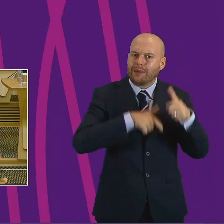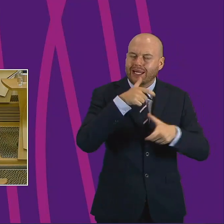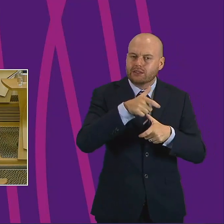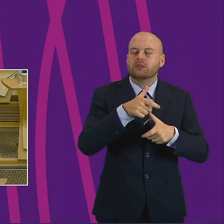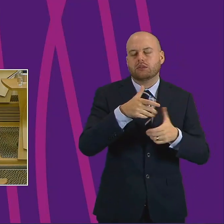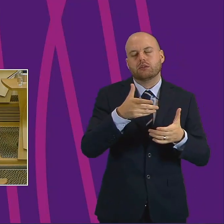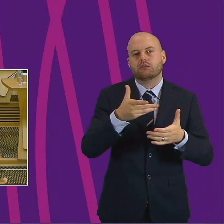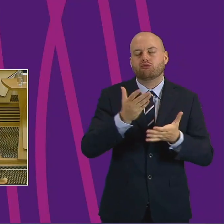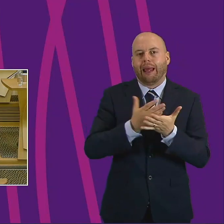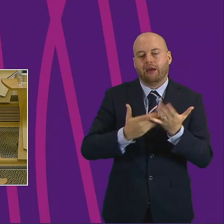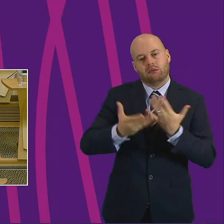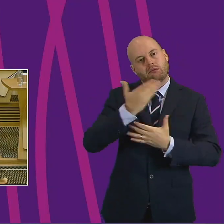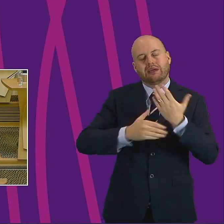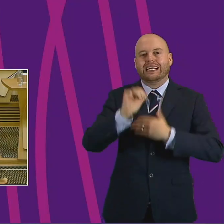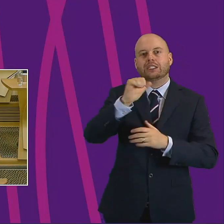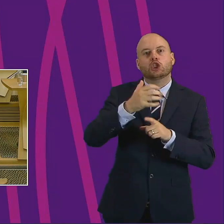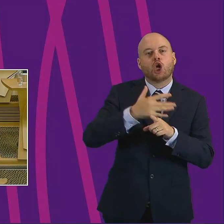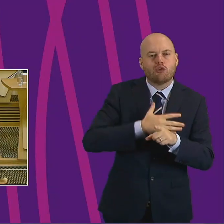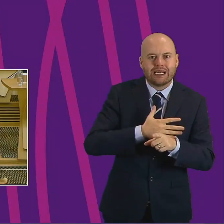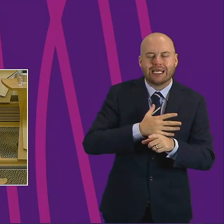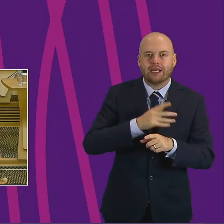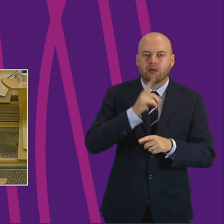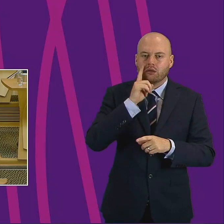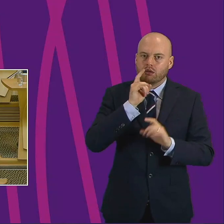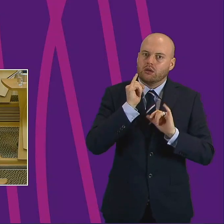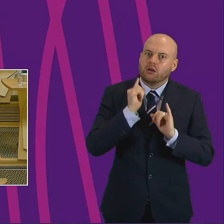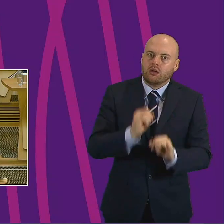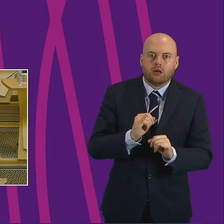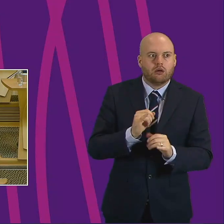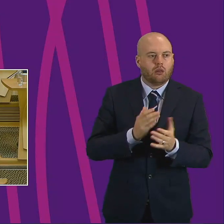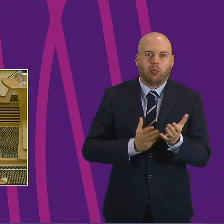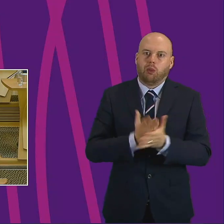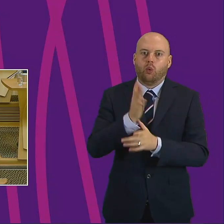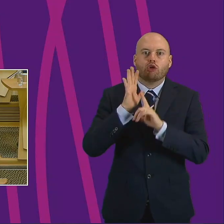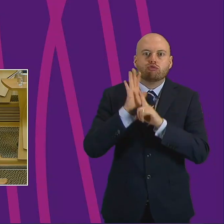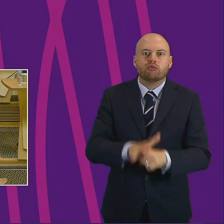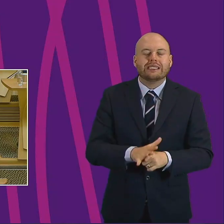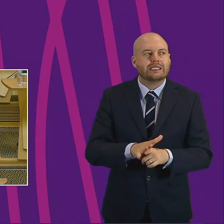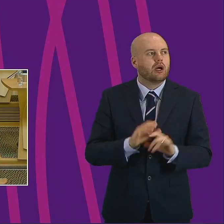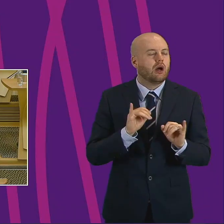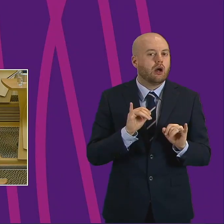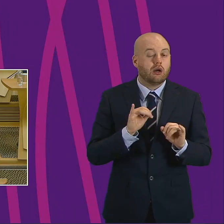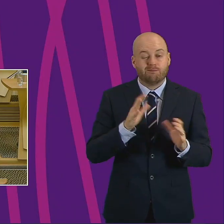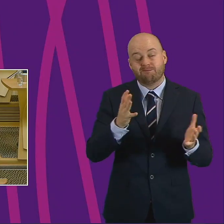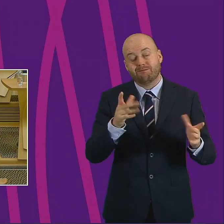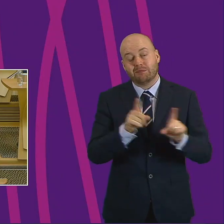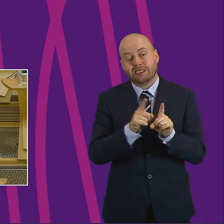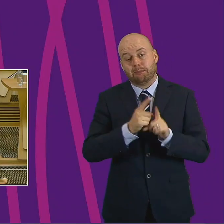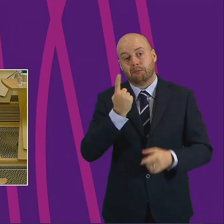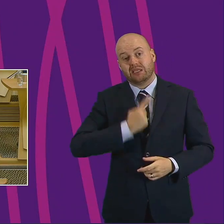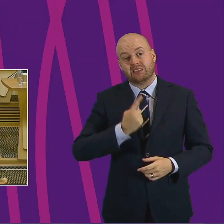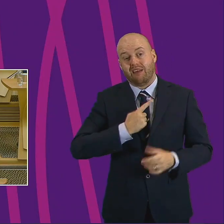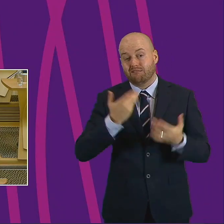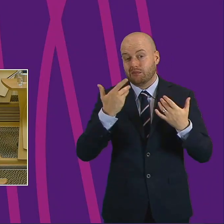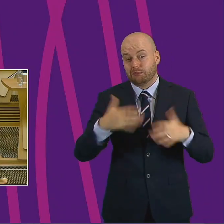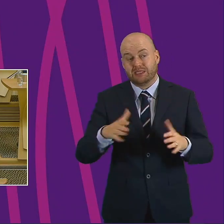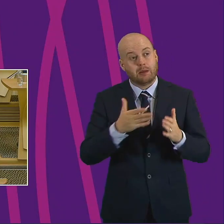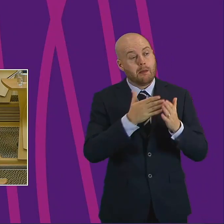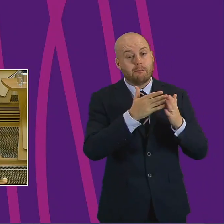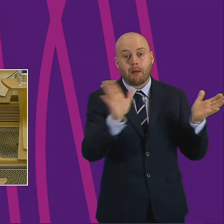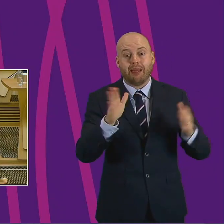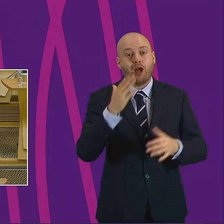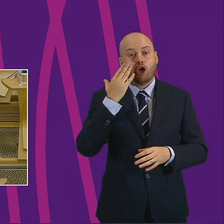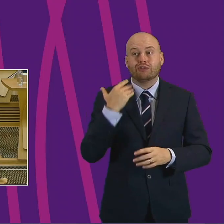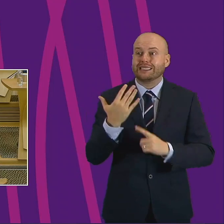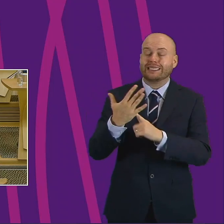really disgraceful incident that he had to face. I know, as somebody who's also faced very much publicly racist abuse, how hurtful it can